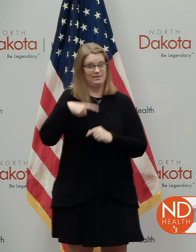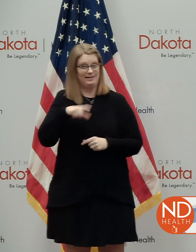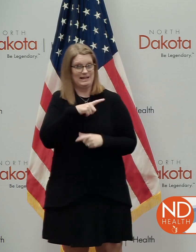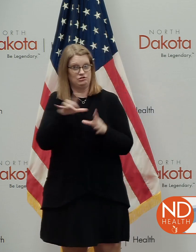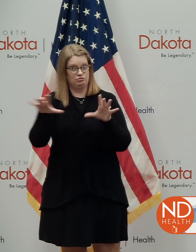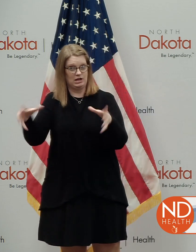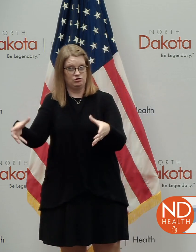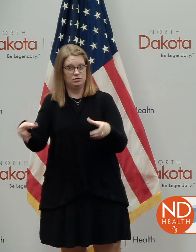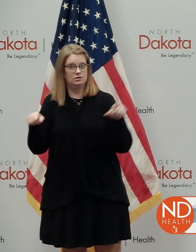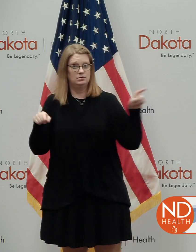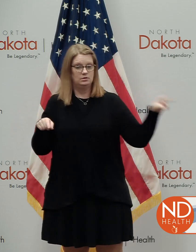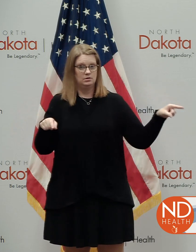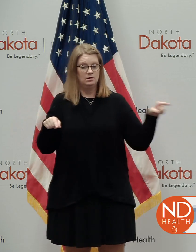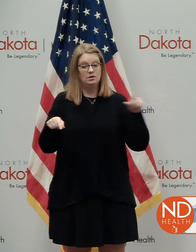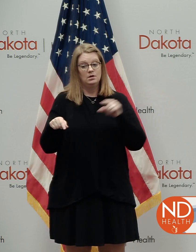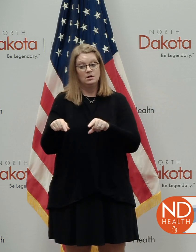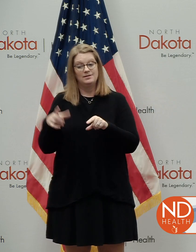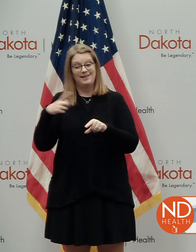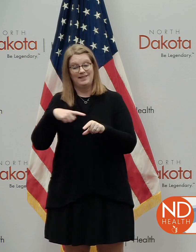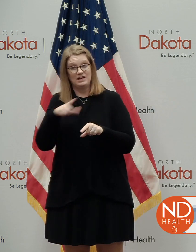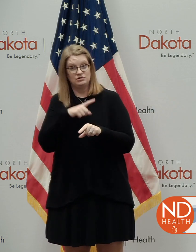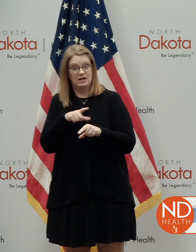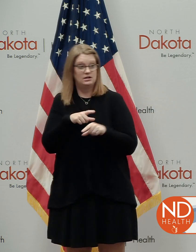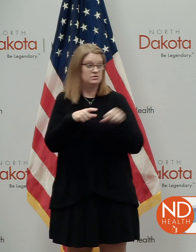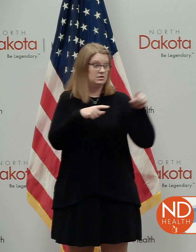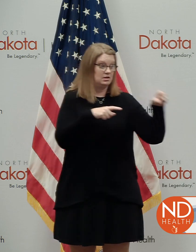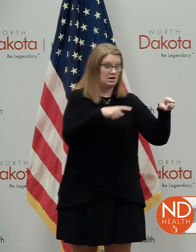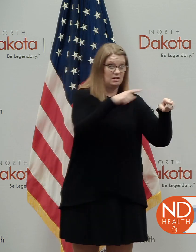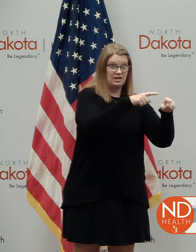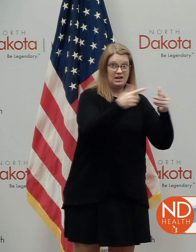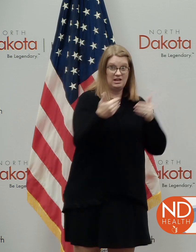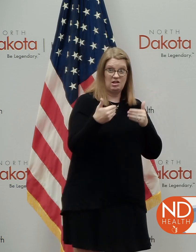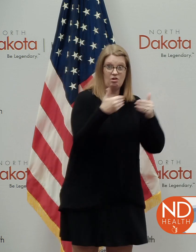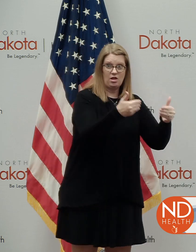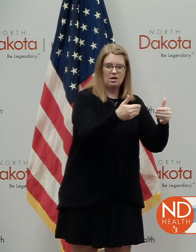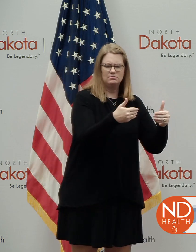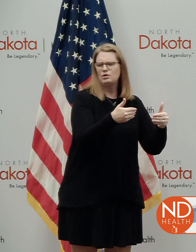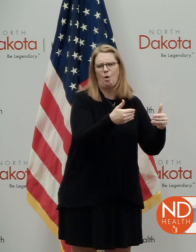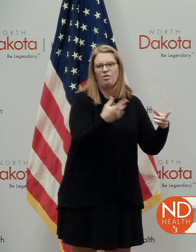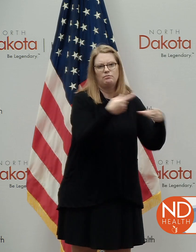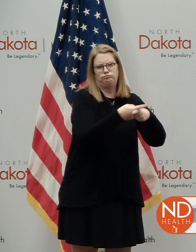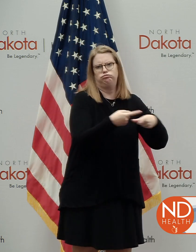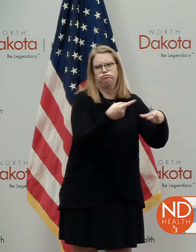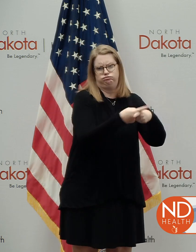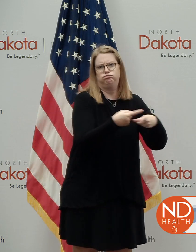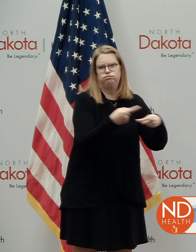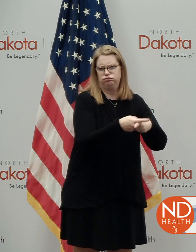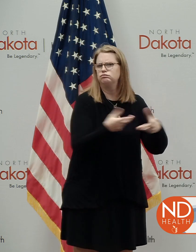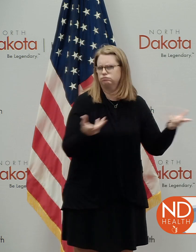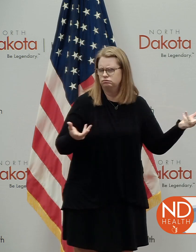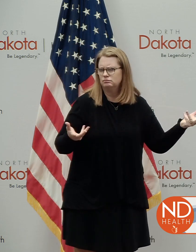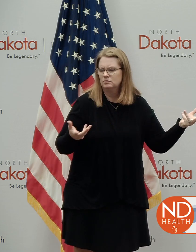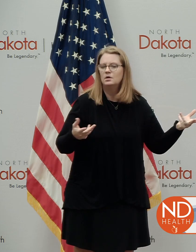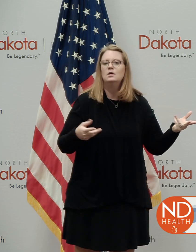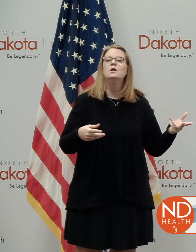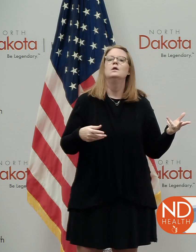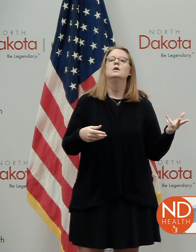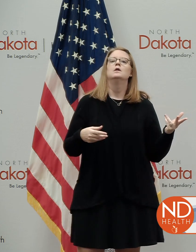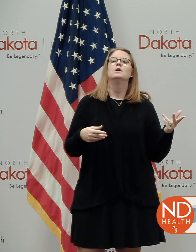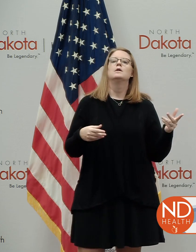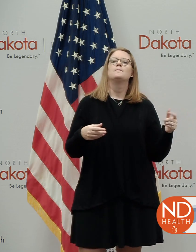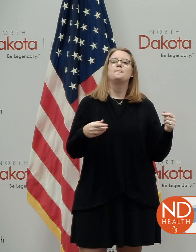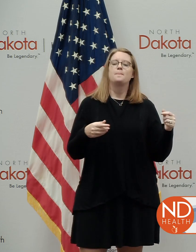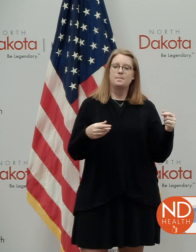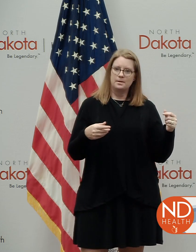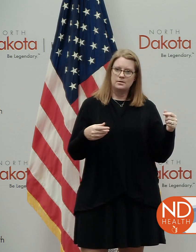legislators. Now, did the legislators and the executive branch always get along? Of course not. But we come